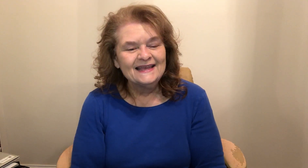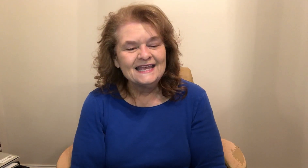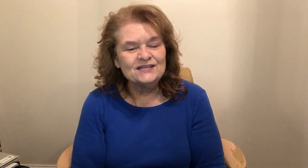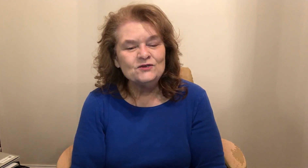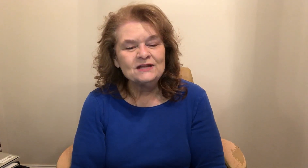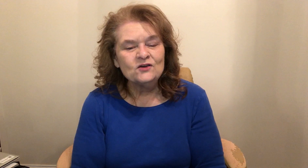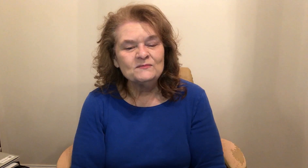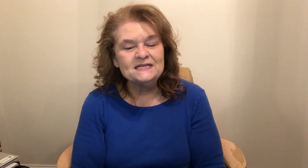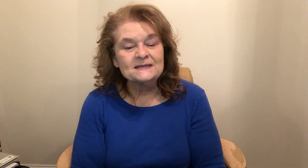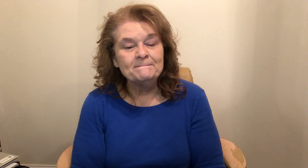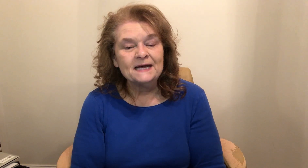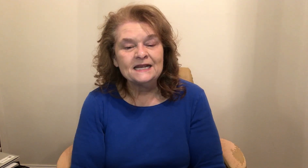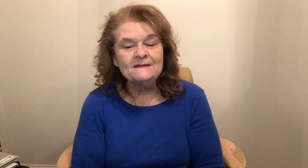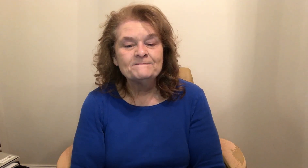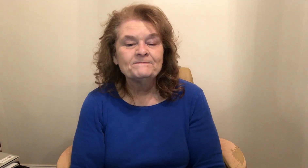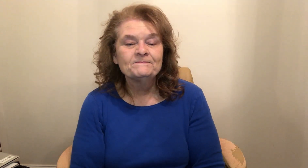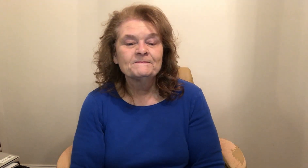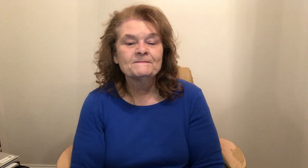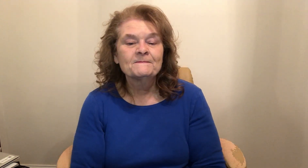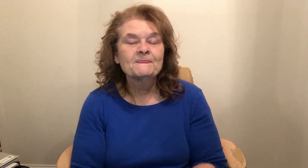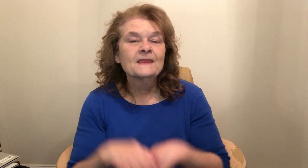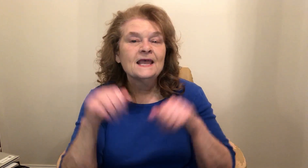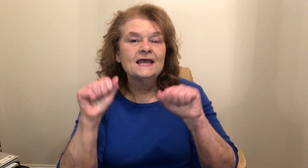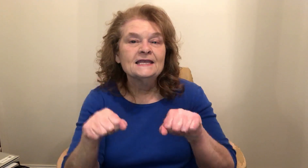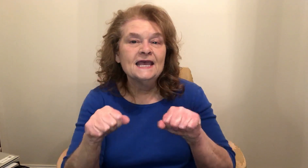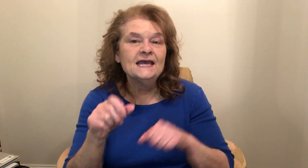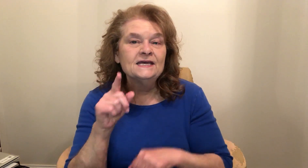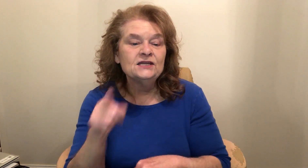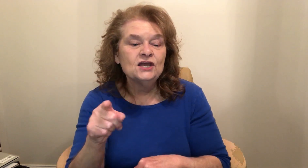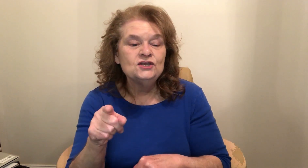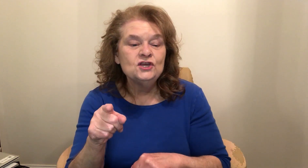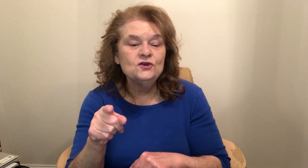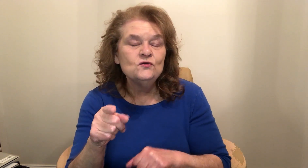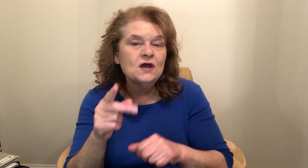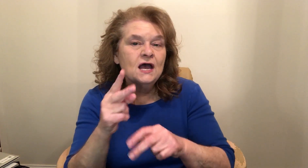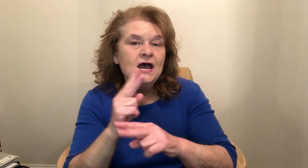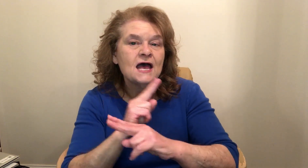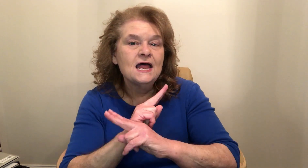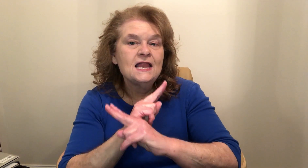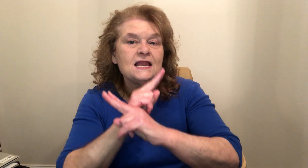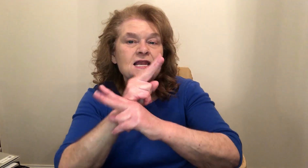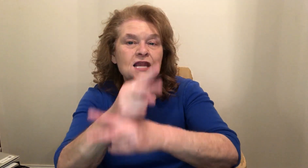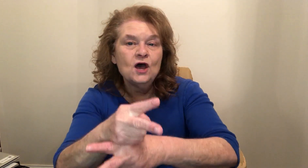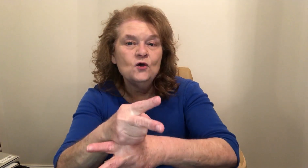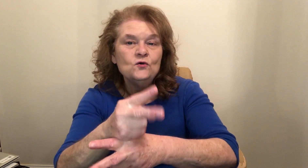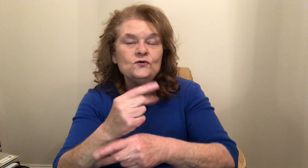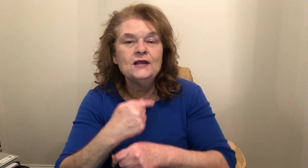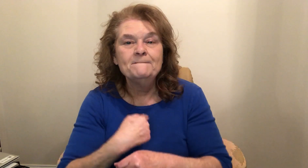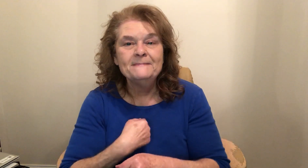Can you loan me some money? Can you loan